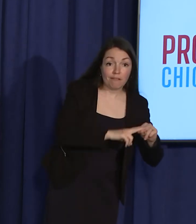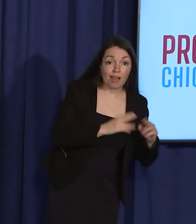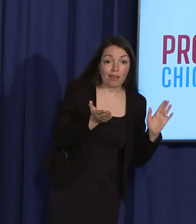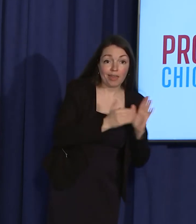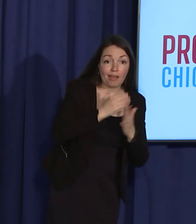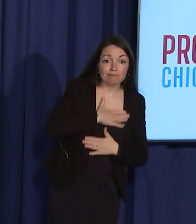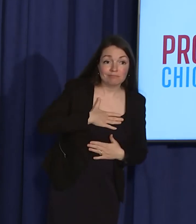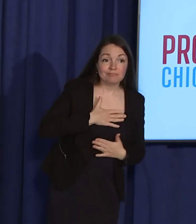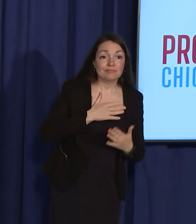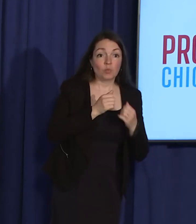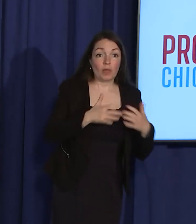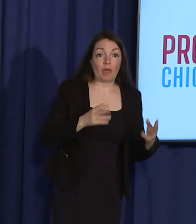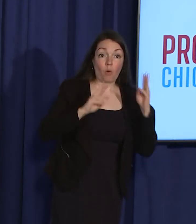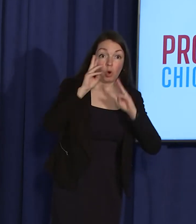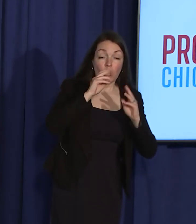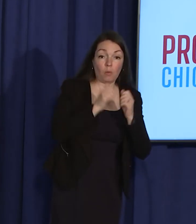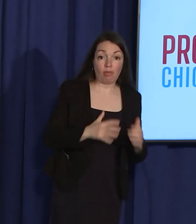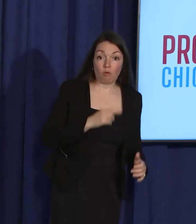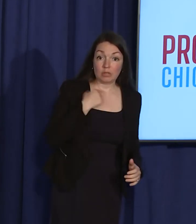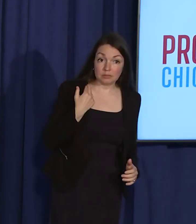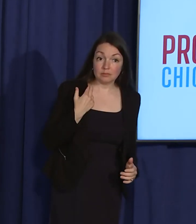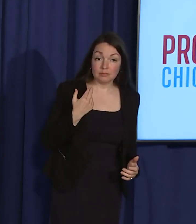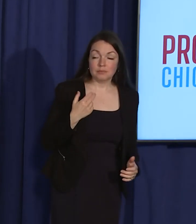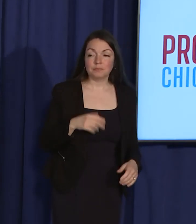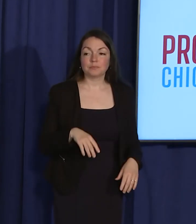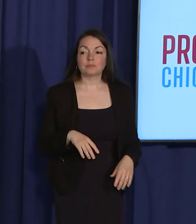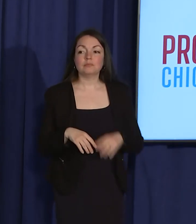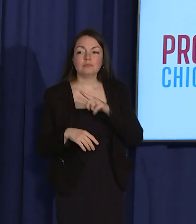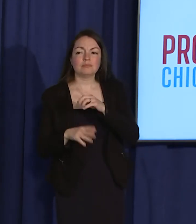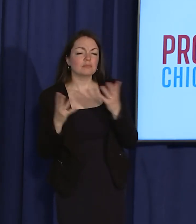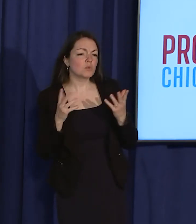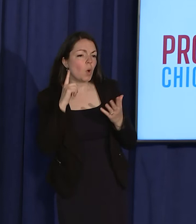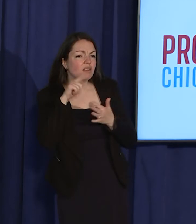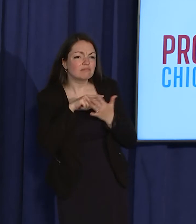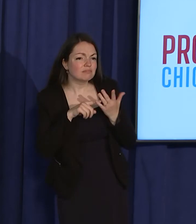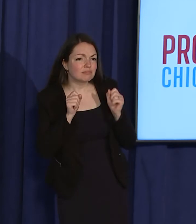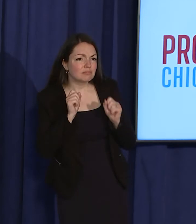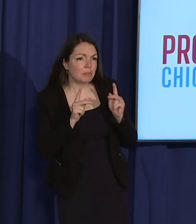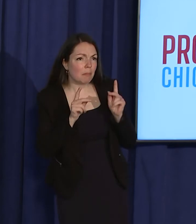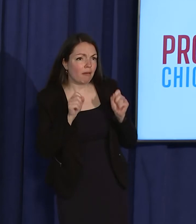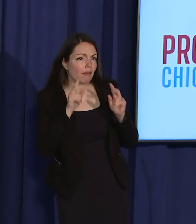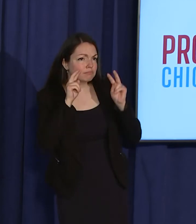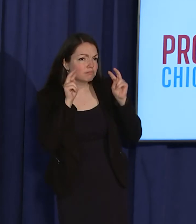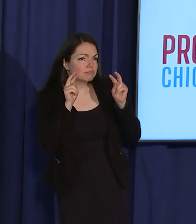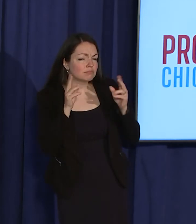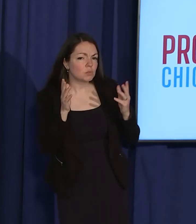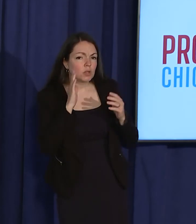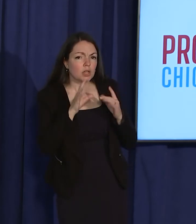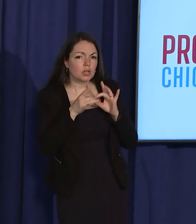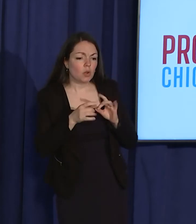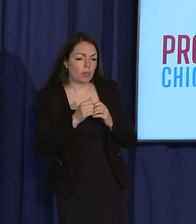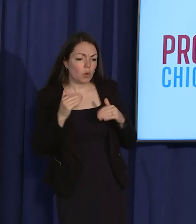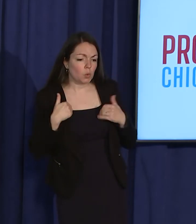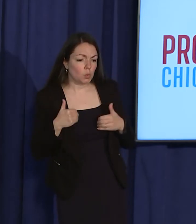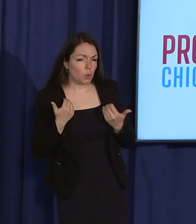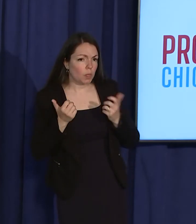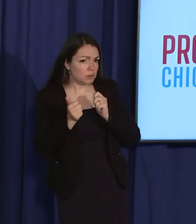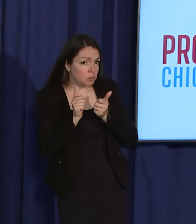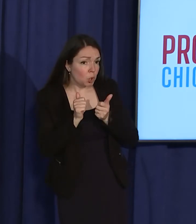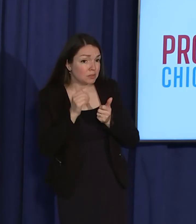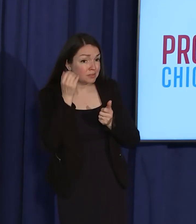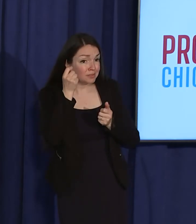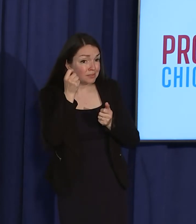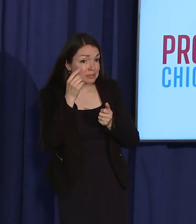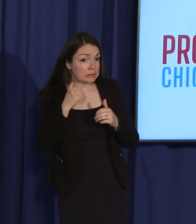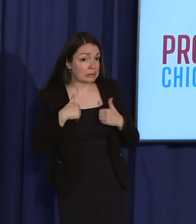Can you talk about the types of things that are actually, that people can look forward to? I mean, how is this going to impact like youth sports where you still see the little kids running around